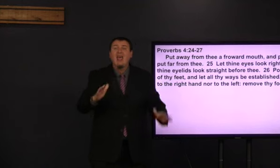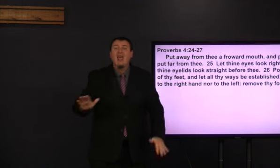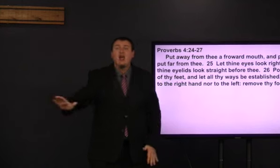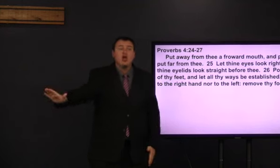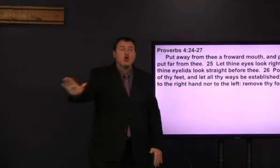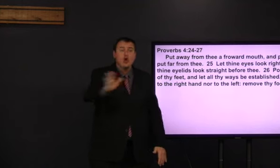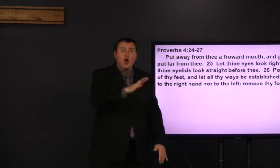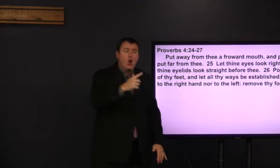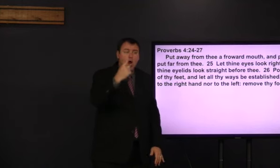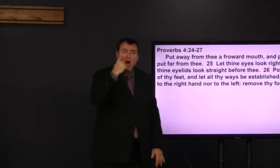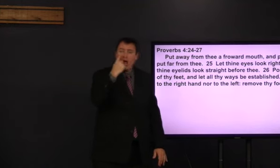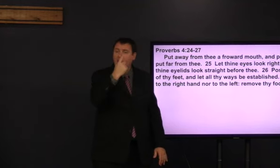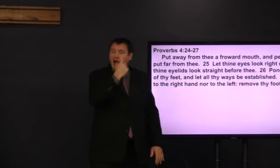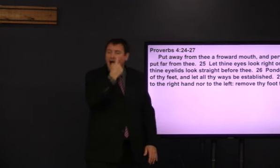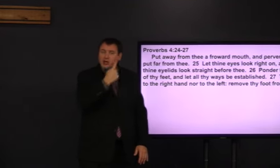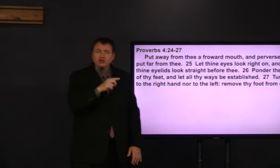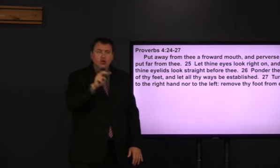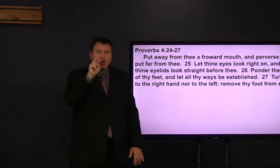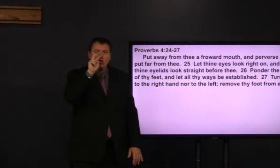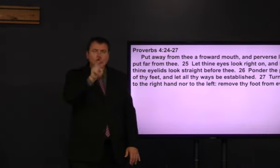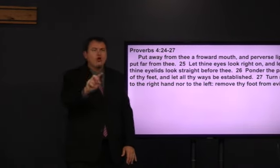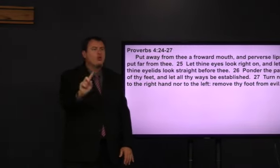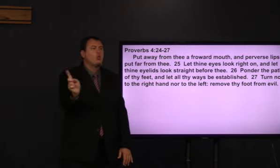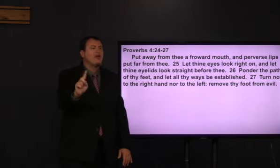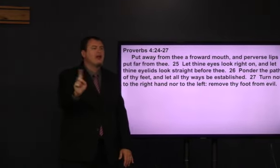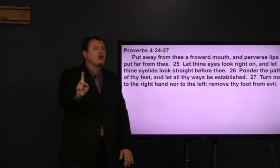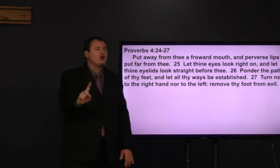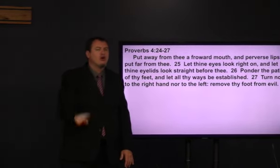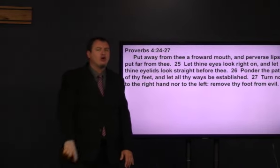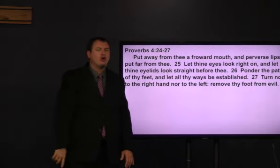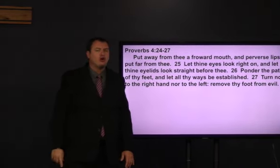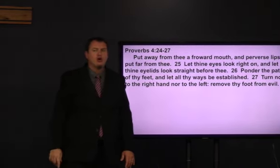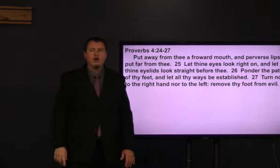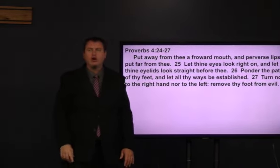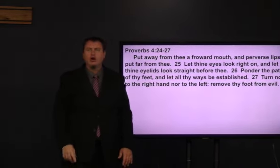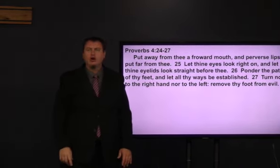Put far from you. Let thine eyes look right on.